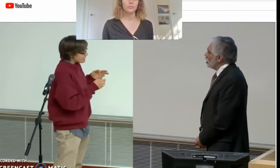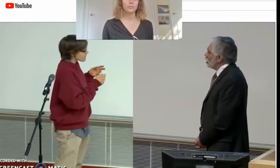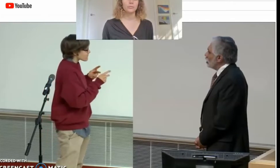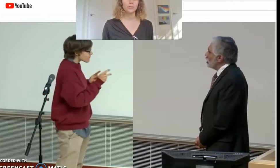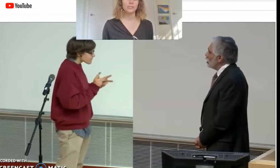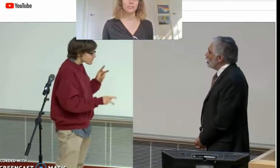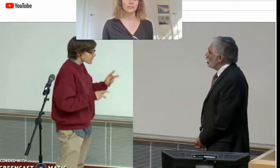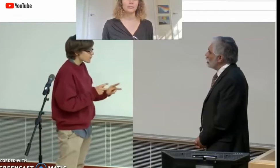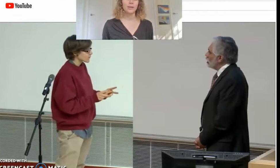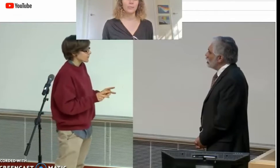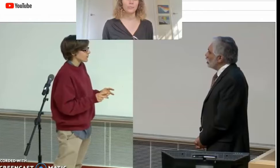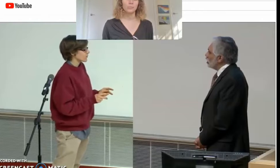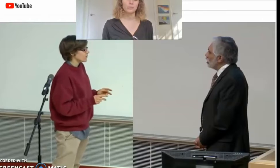who wants to help people